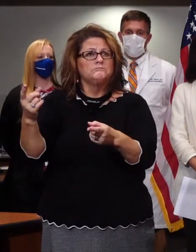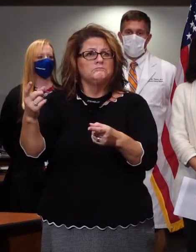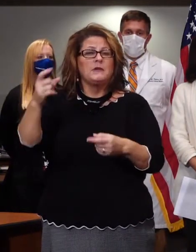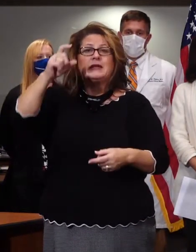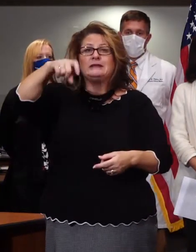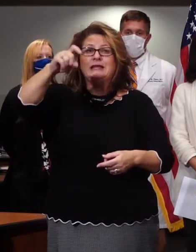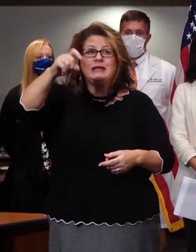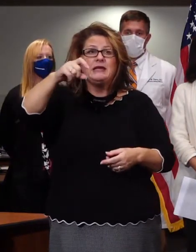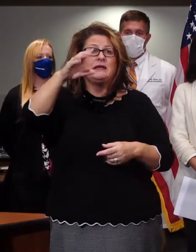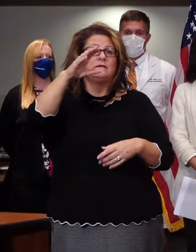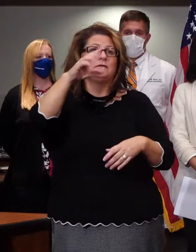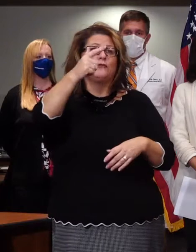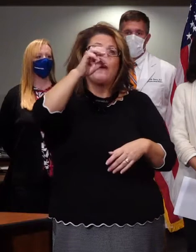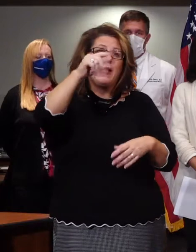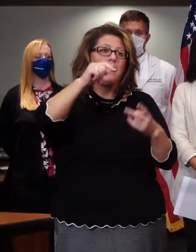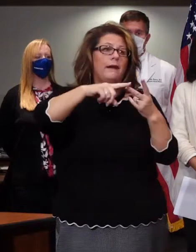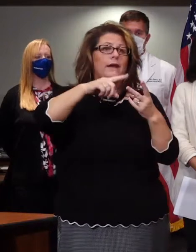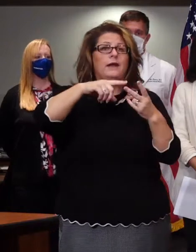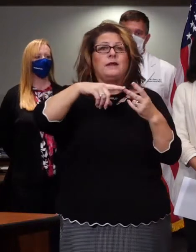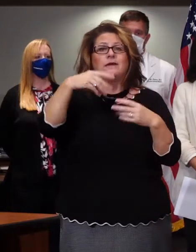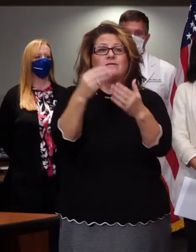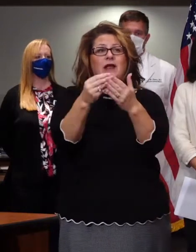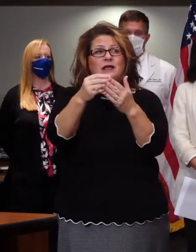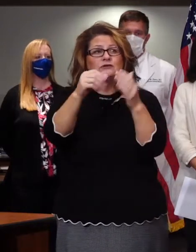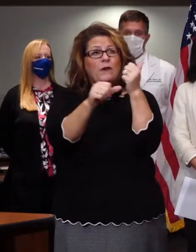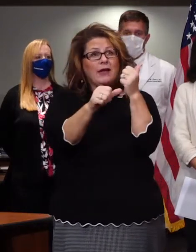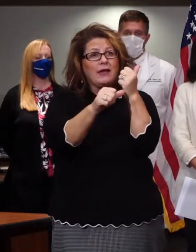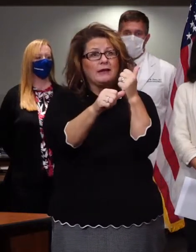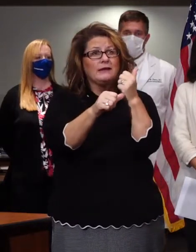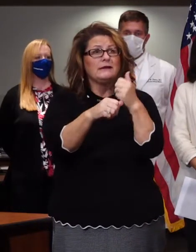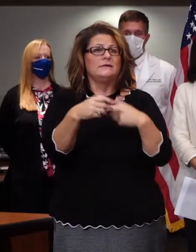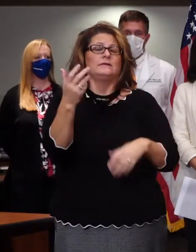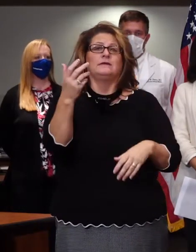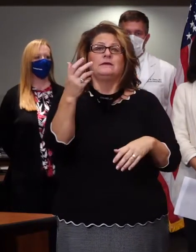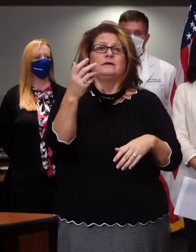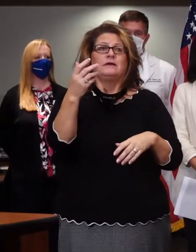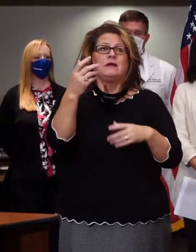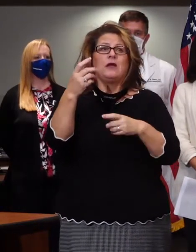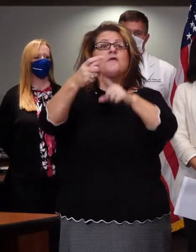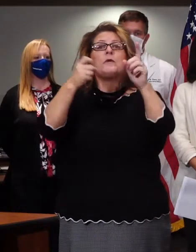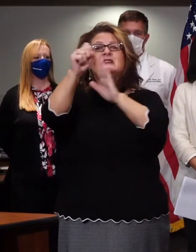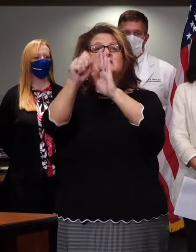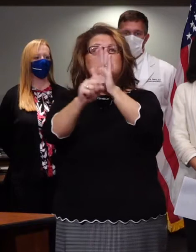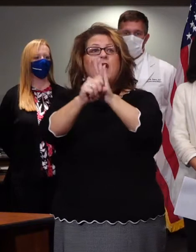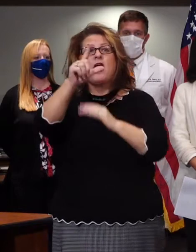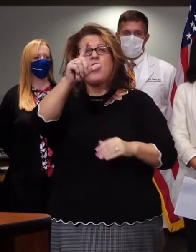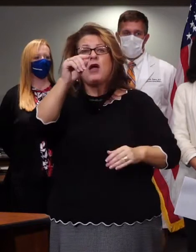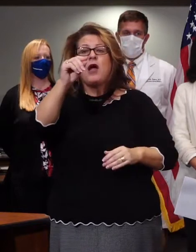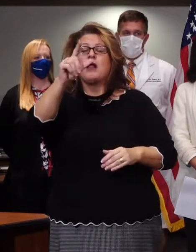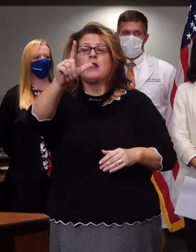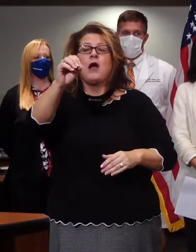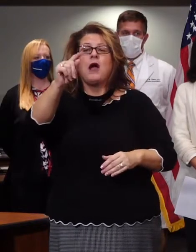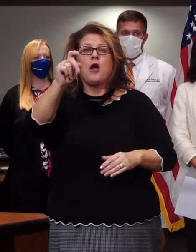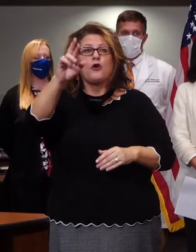need-based grants and financial aid, as well as scholarships funded with revenue from the state lottery. We